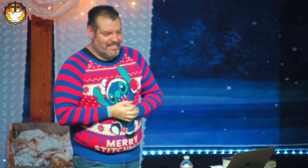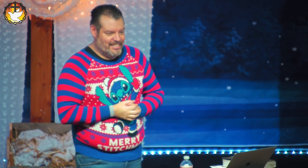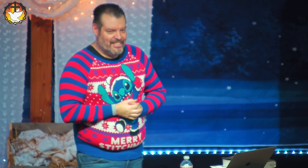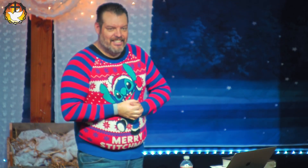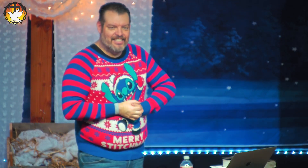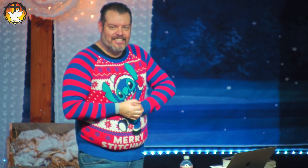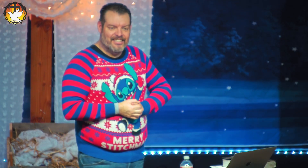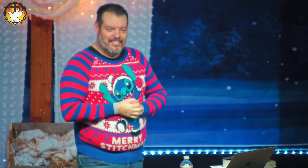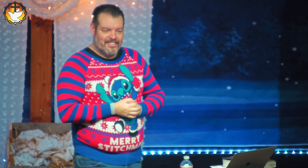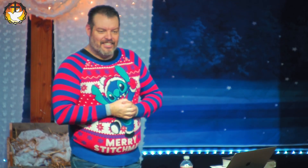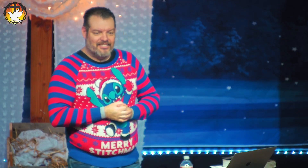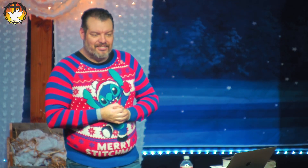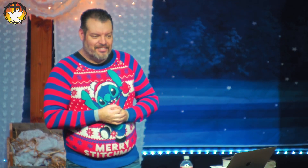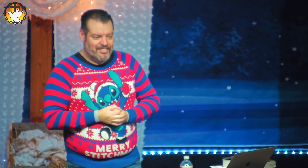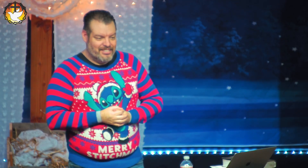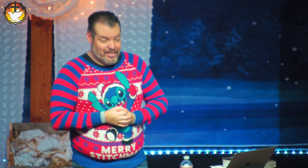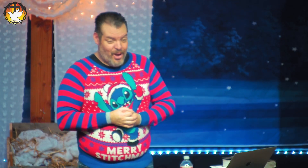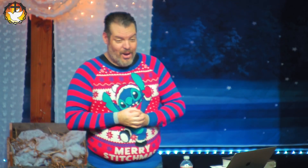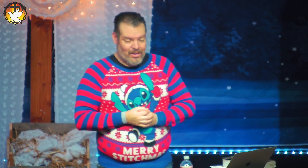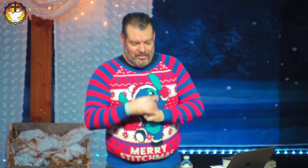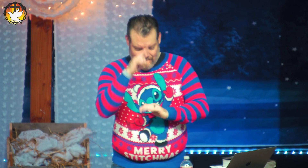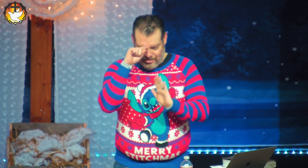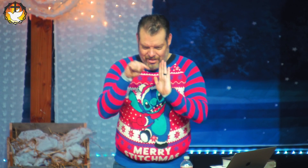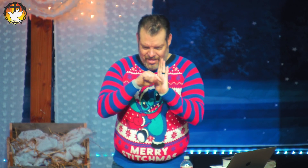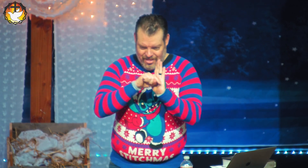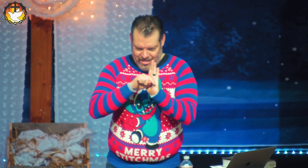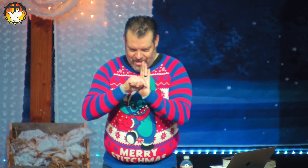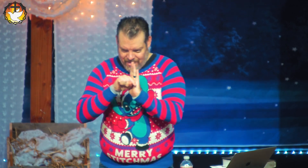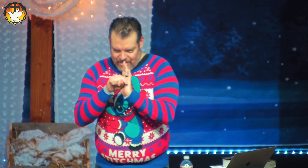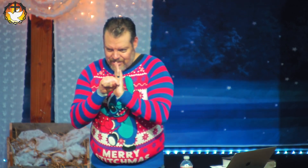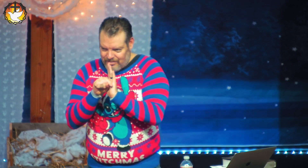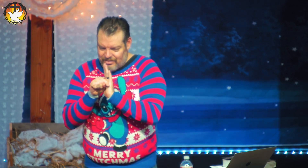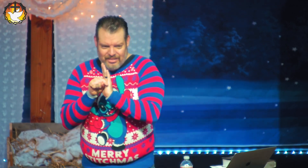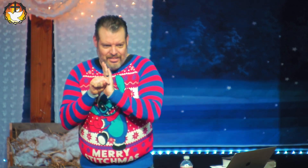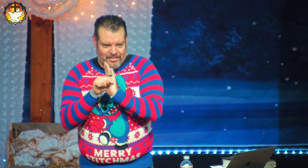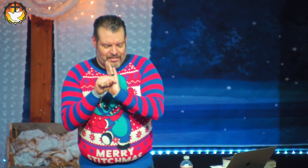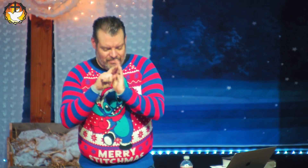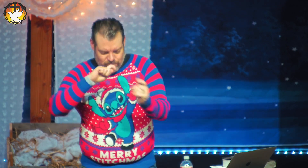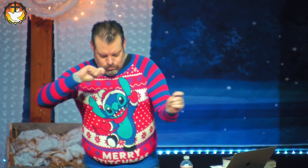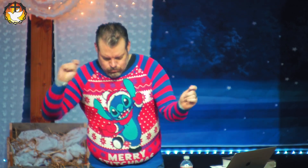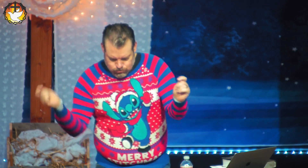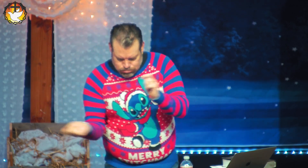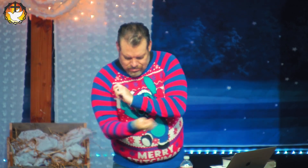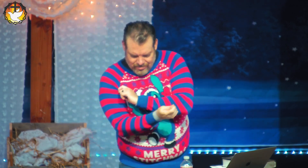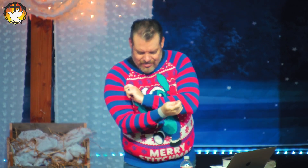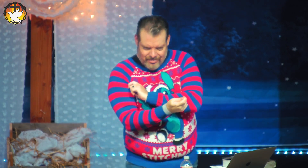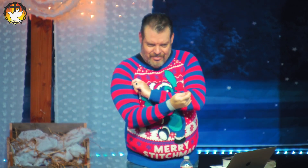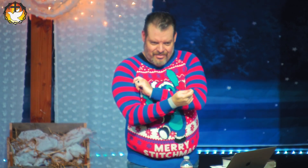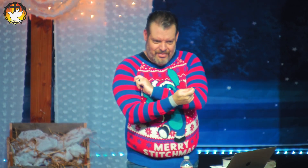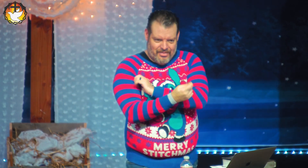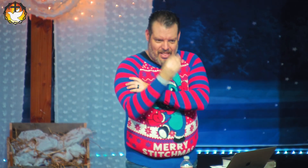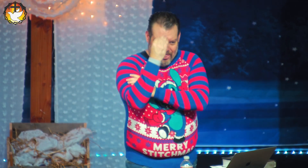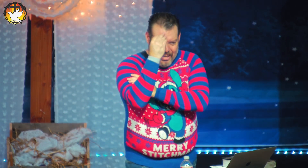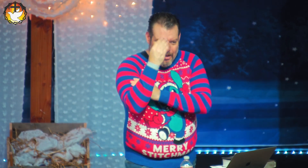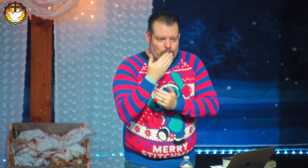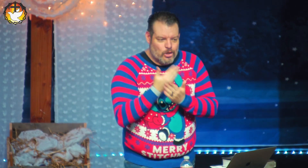lovely, whatever is admirable, if anything is excellent or praiseworthy, think